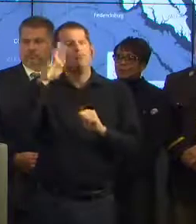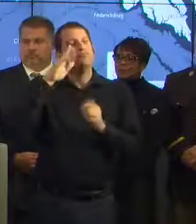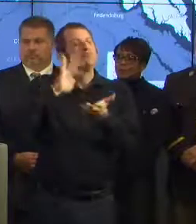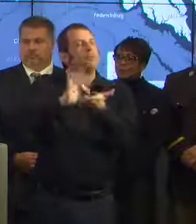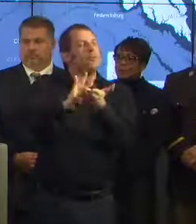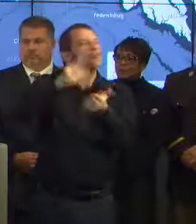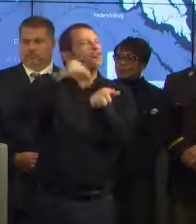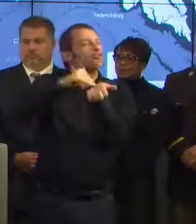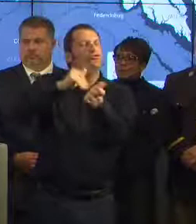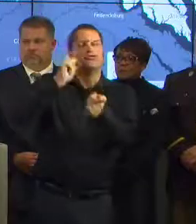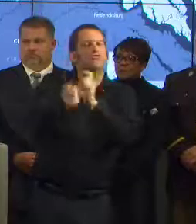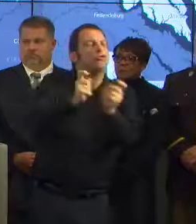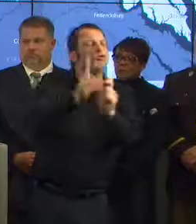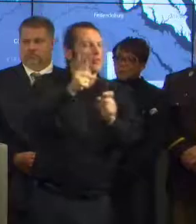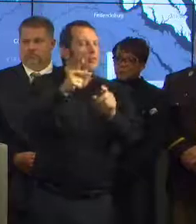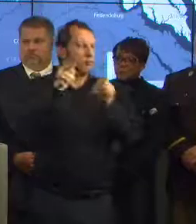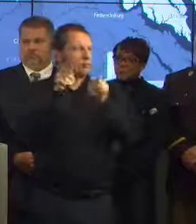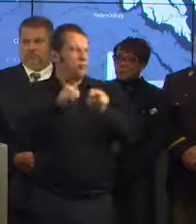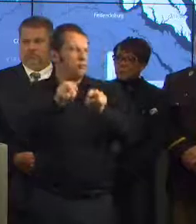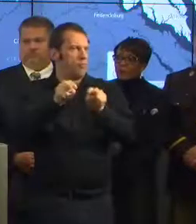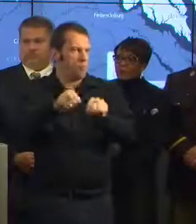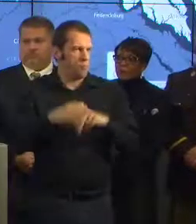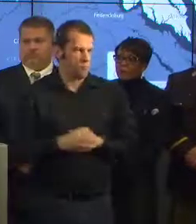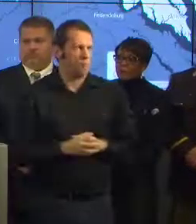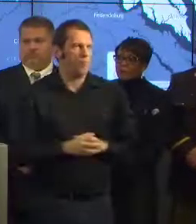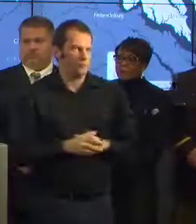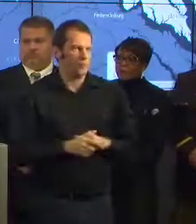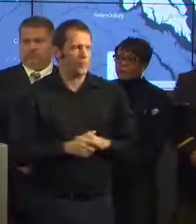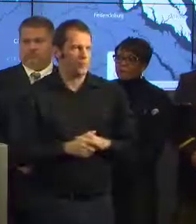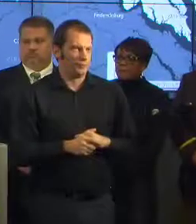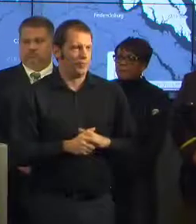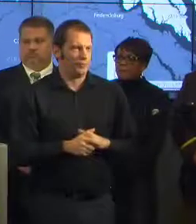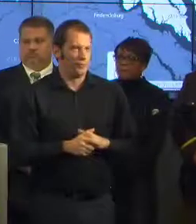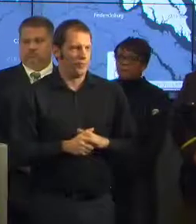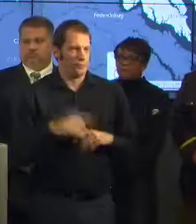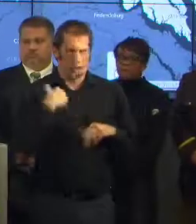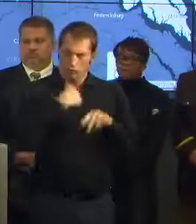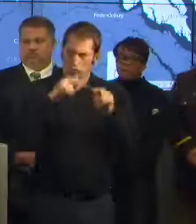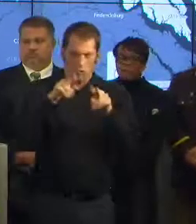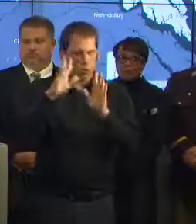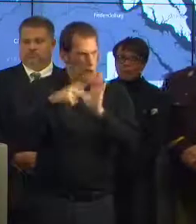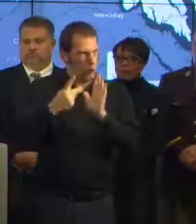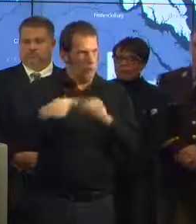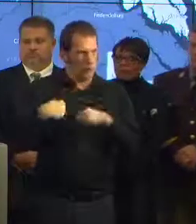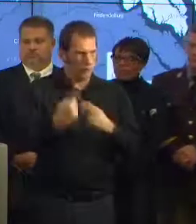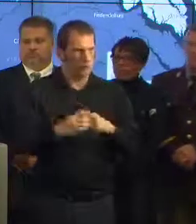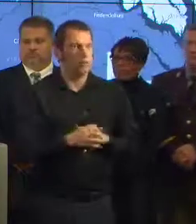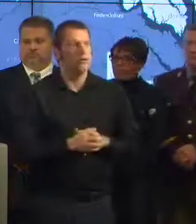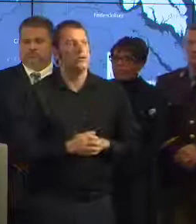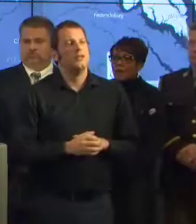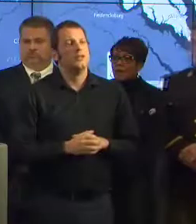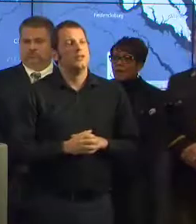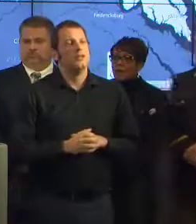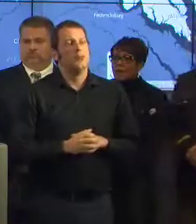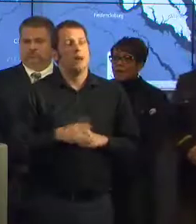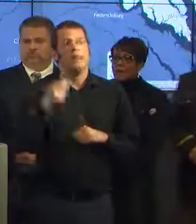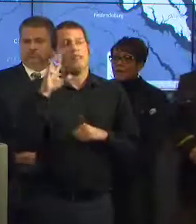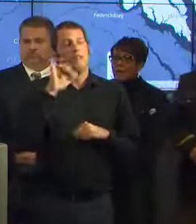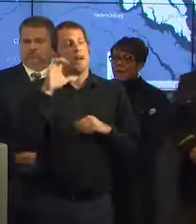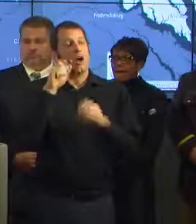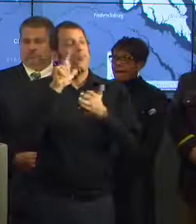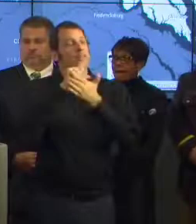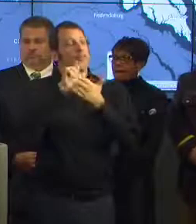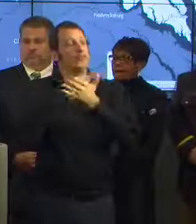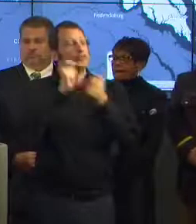the Justice Reinvestment Act, which included a Maryland RICO statute to help bring down the drug